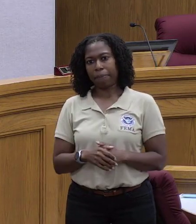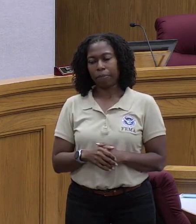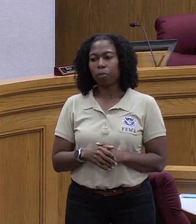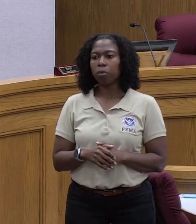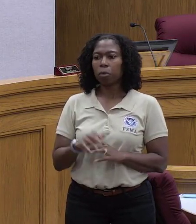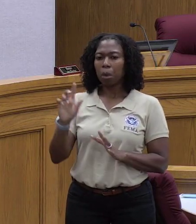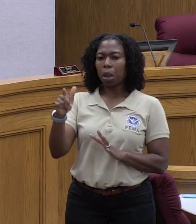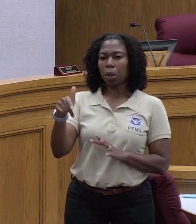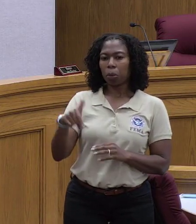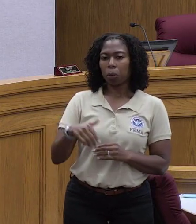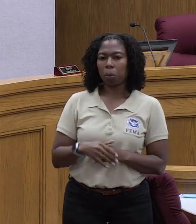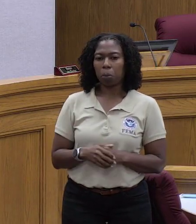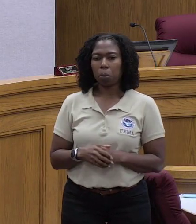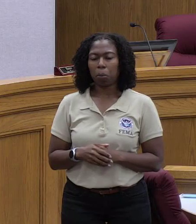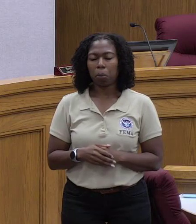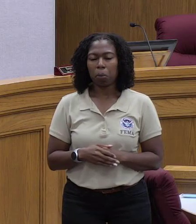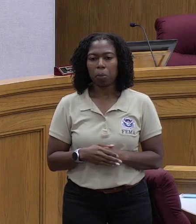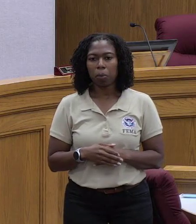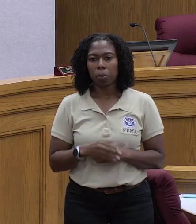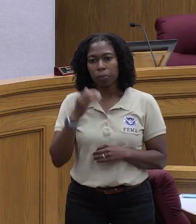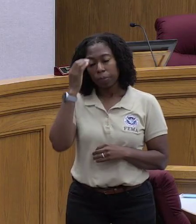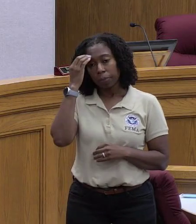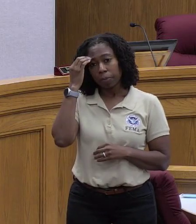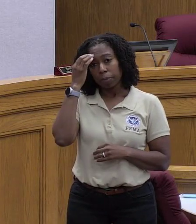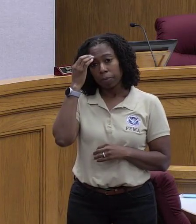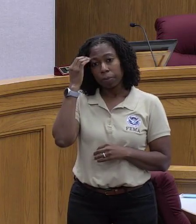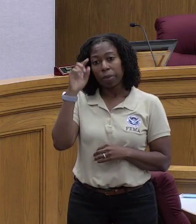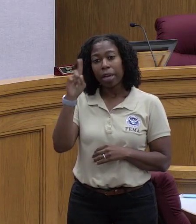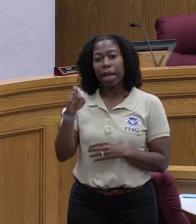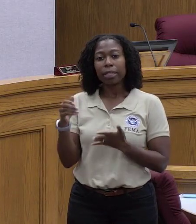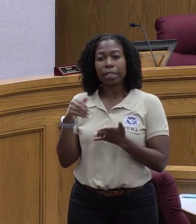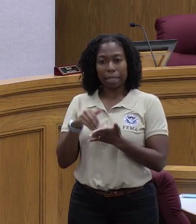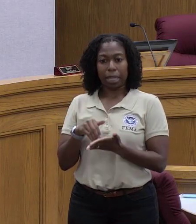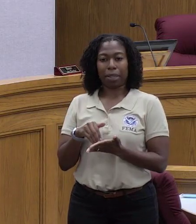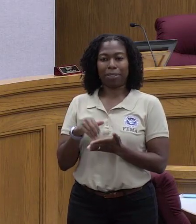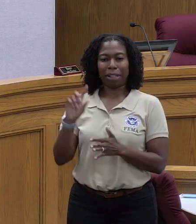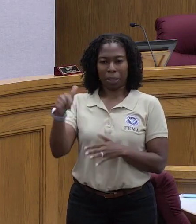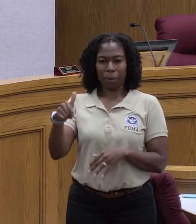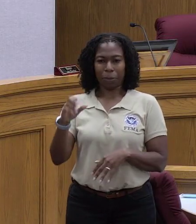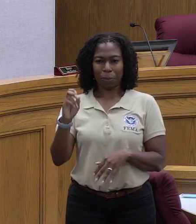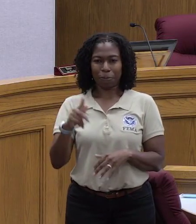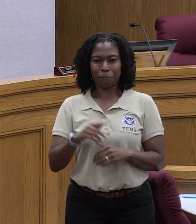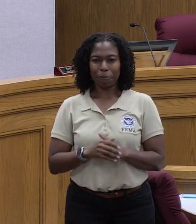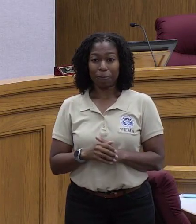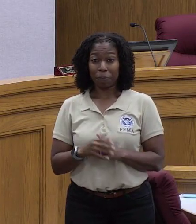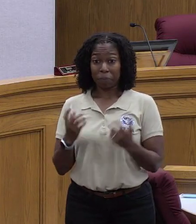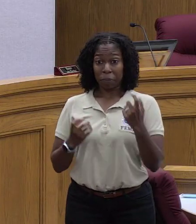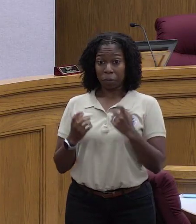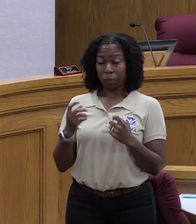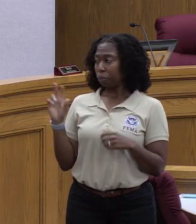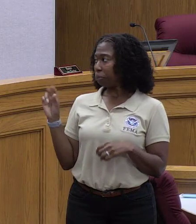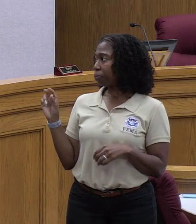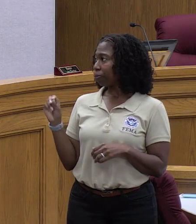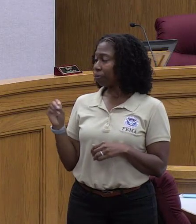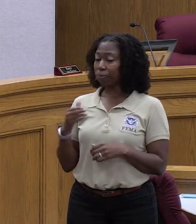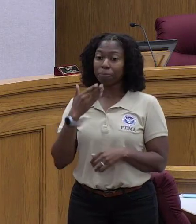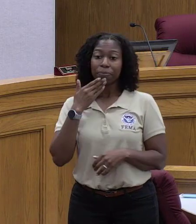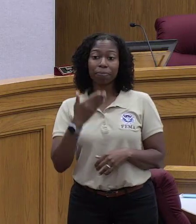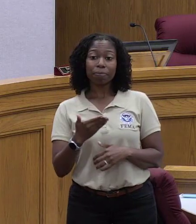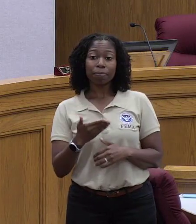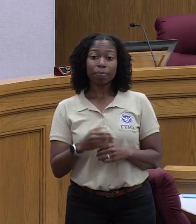when he comes up. If you could ask it again, Teresa, when Jerry comes up. Anything else? Okay, thank